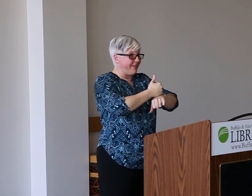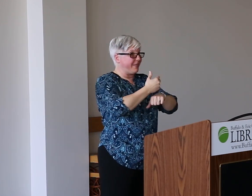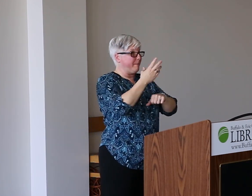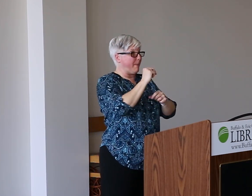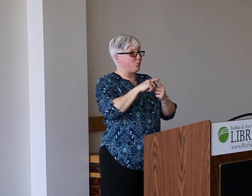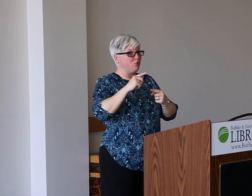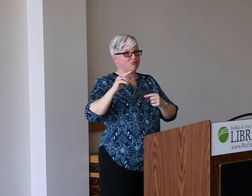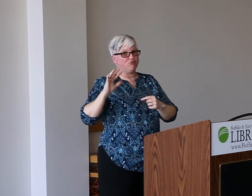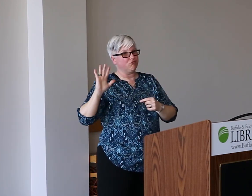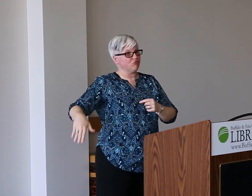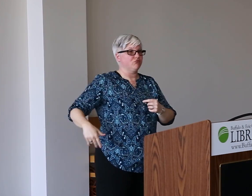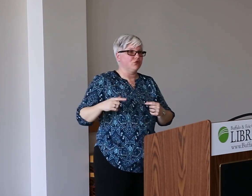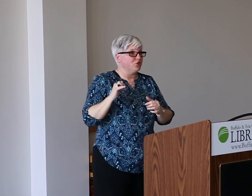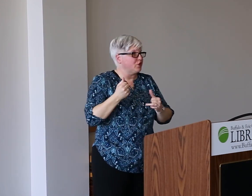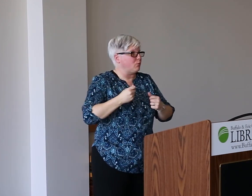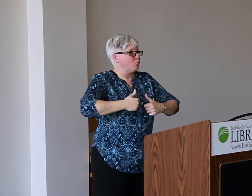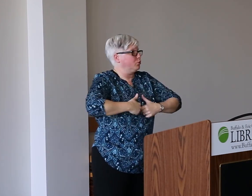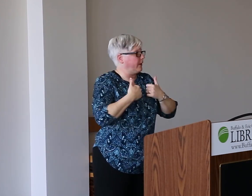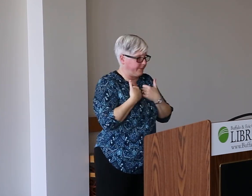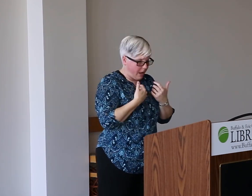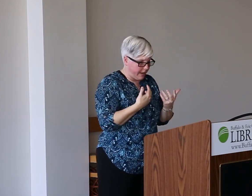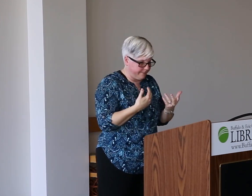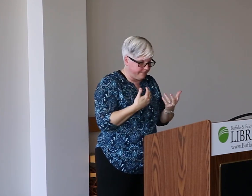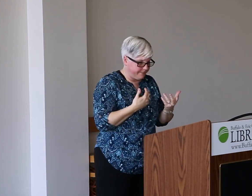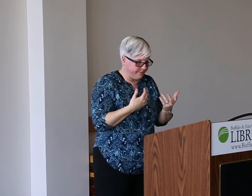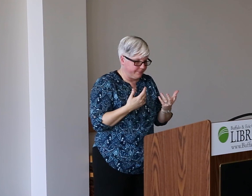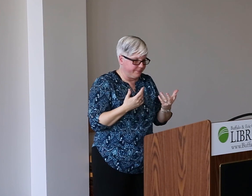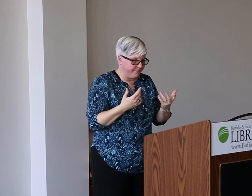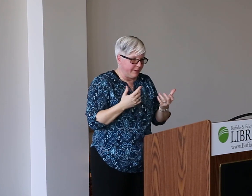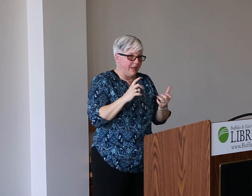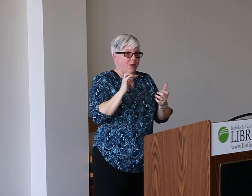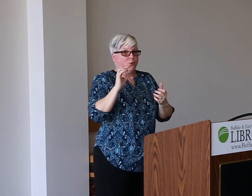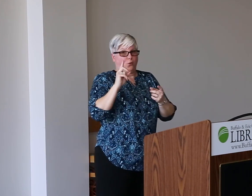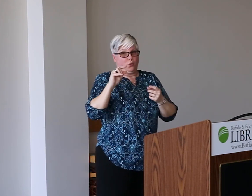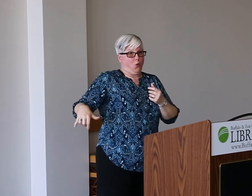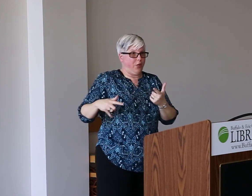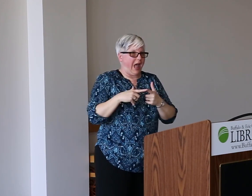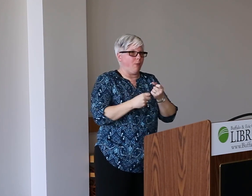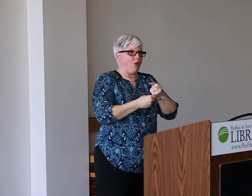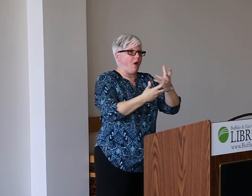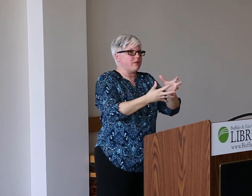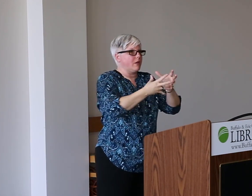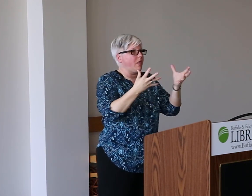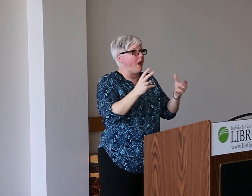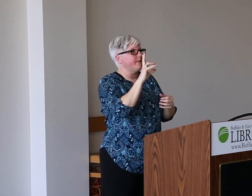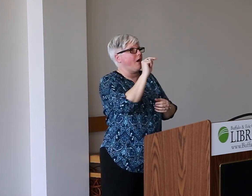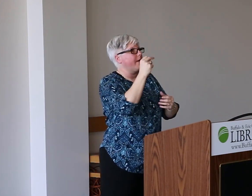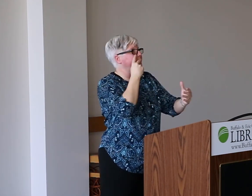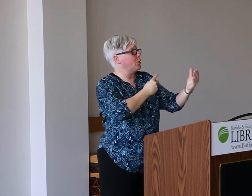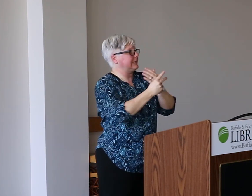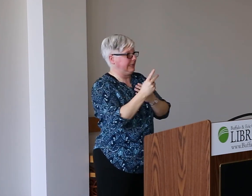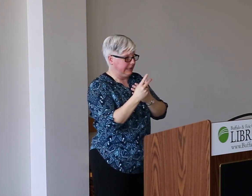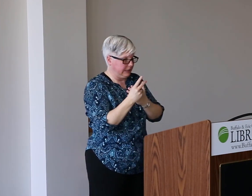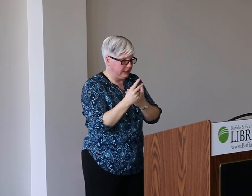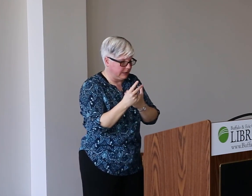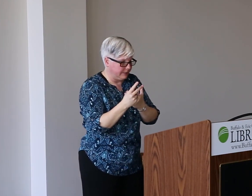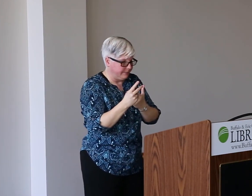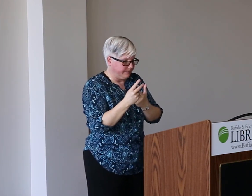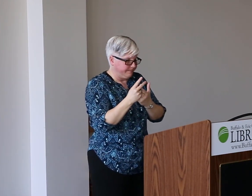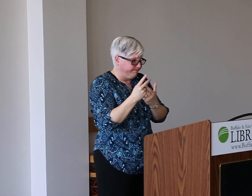You're neglecting their needs and you're leaving them to just survive on their own. Doing that will cause